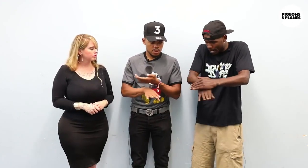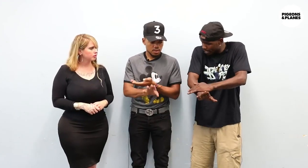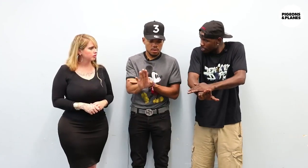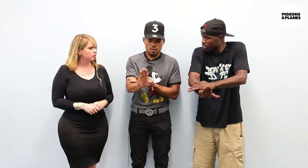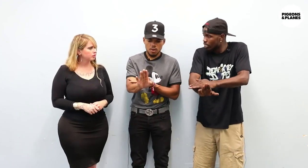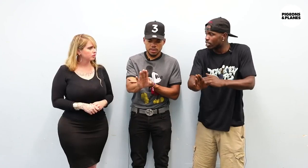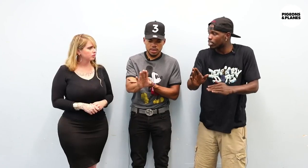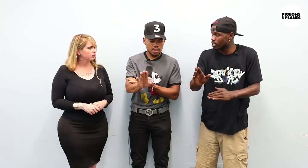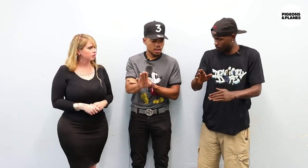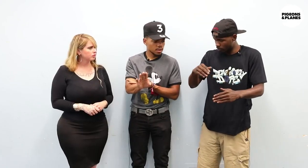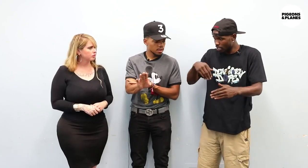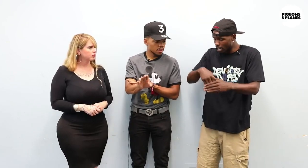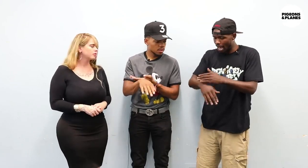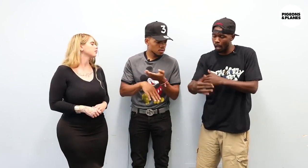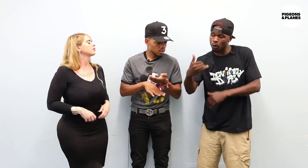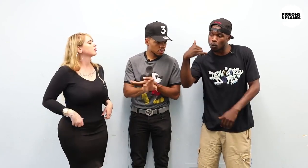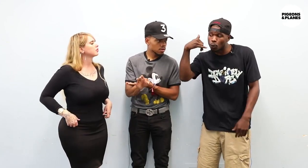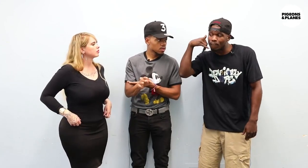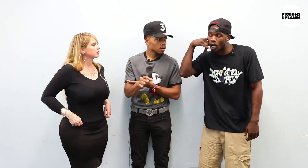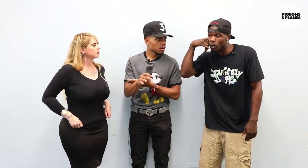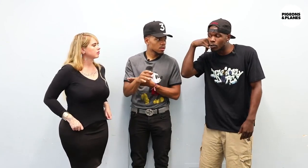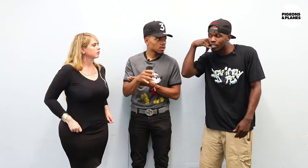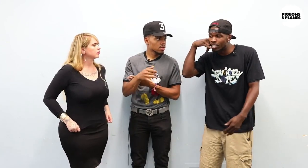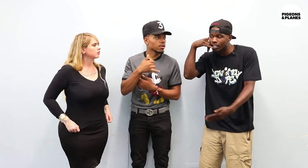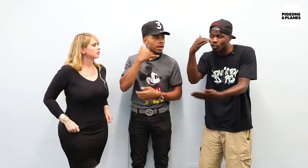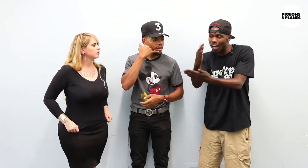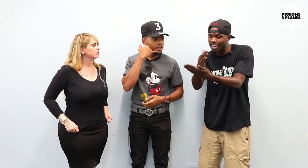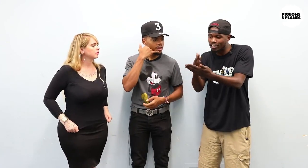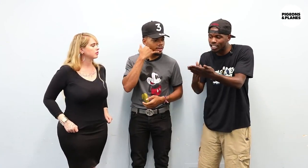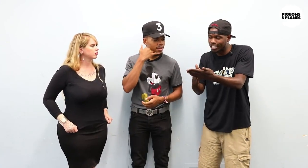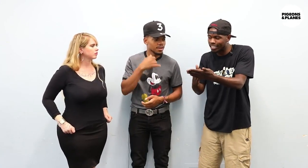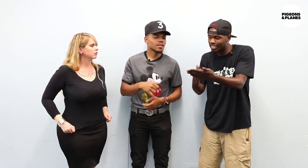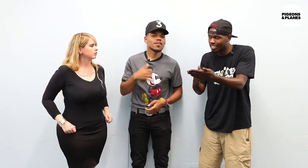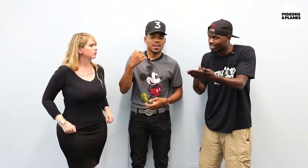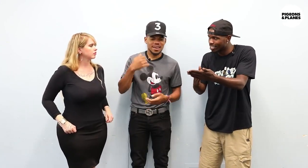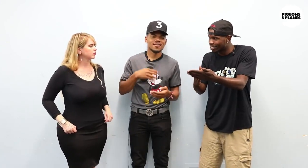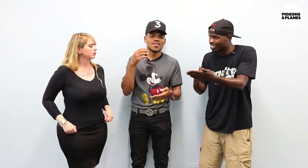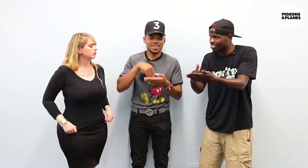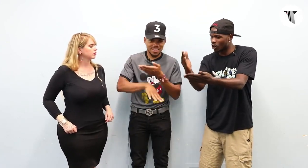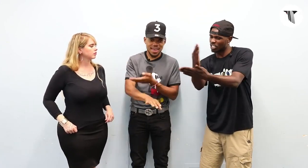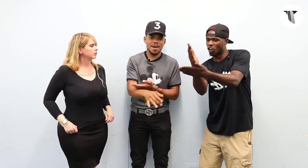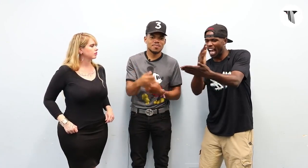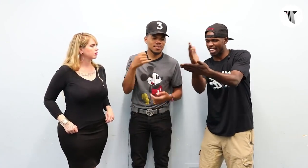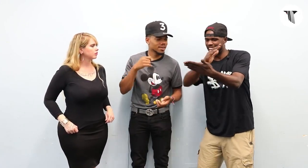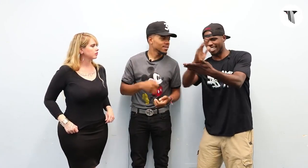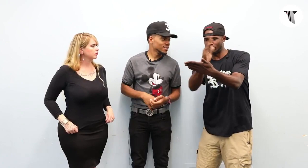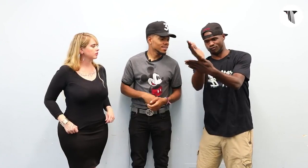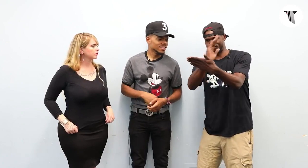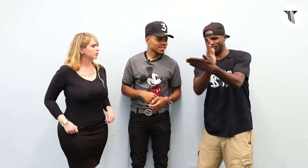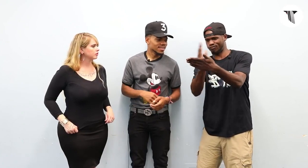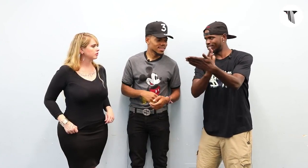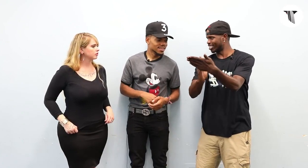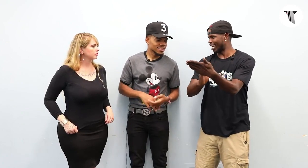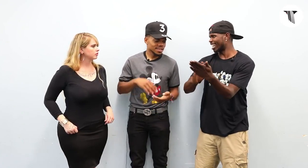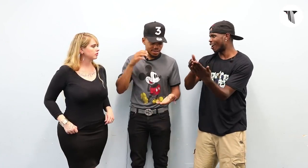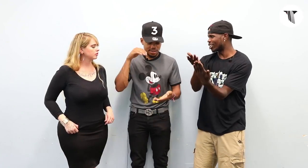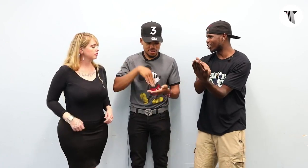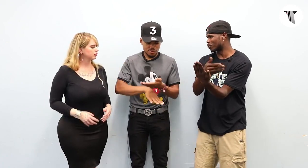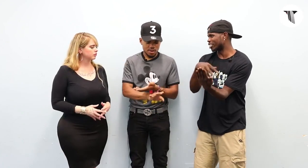in. Walked in Apple with phone. Okay. Cracked screen. Okay. Walked so in it's the crack, app. Like it. That's how it looks when walked you